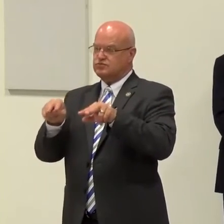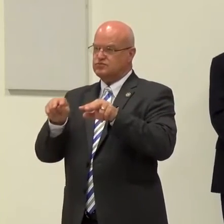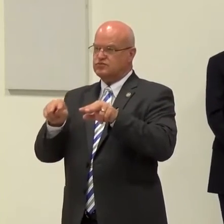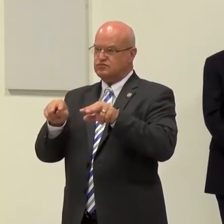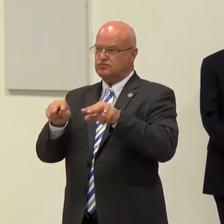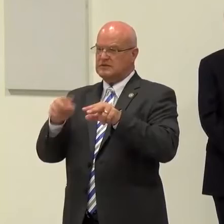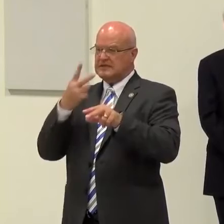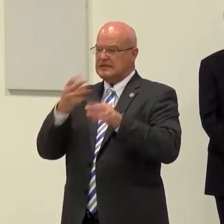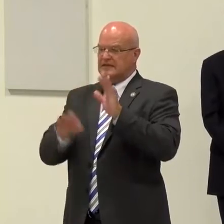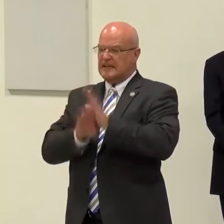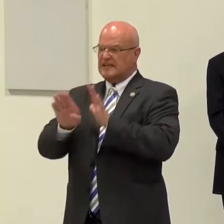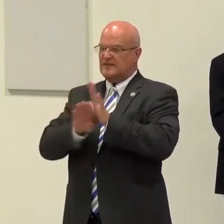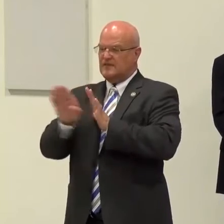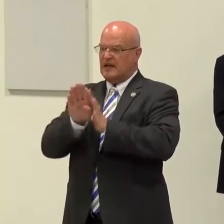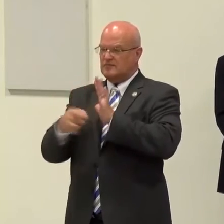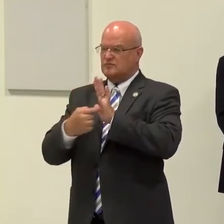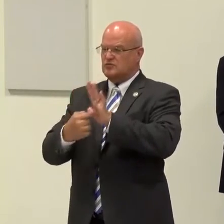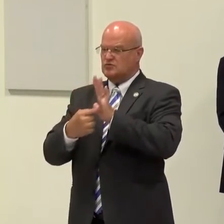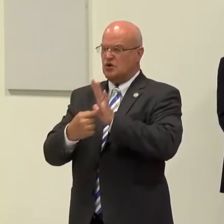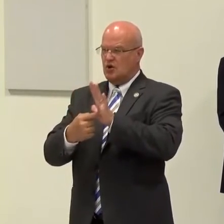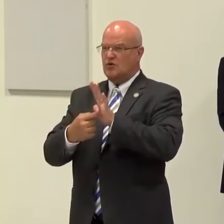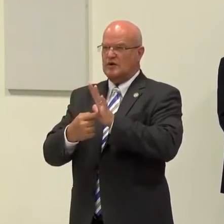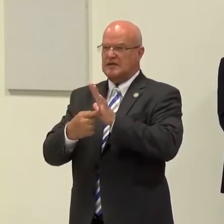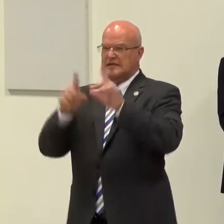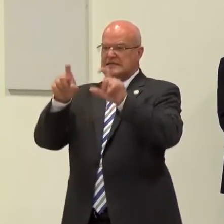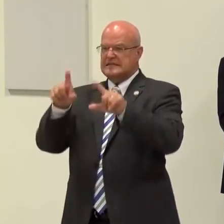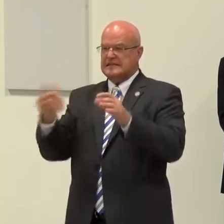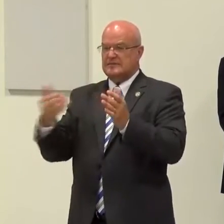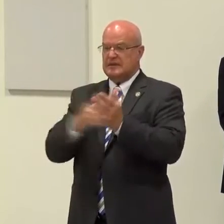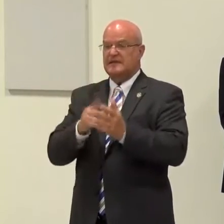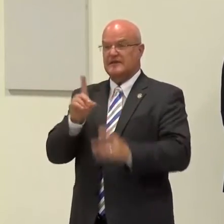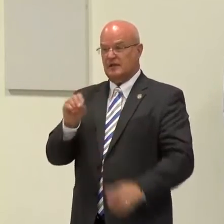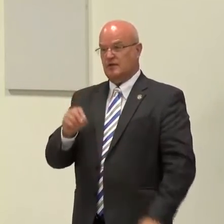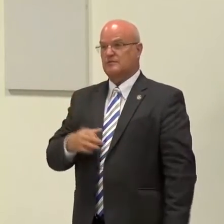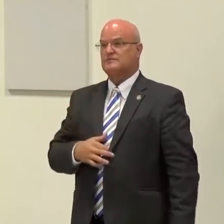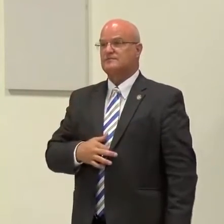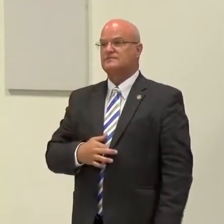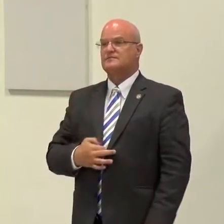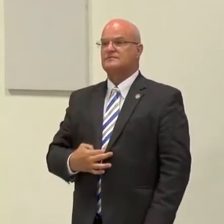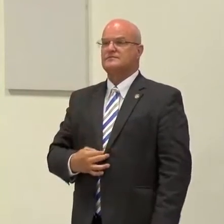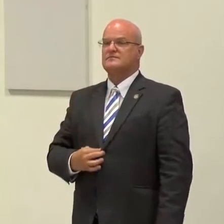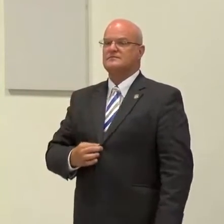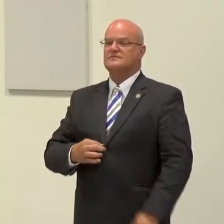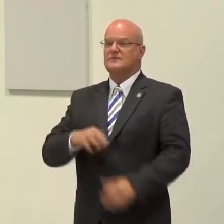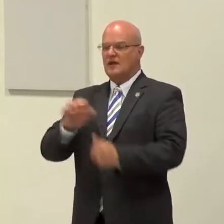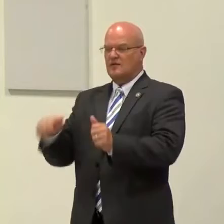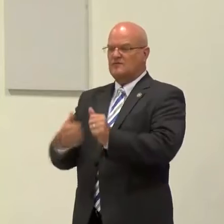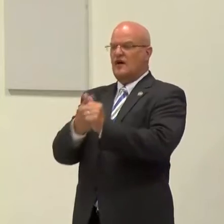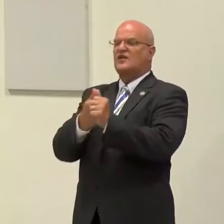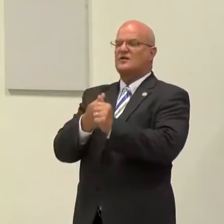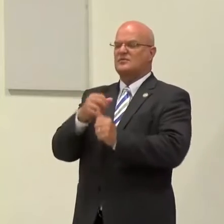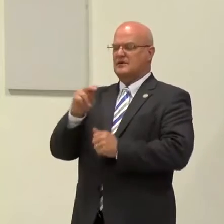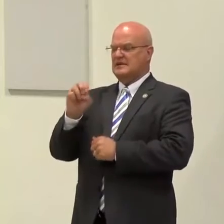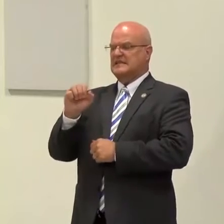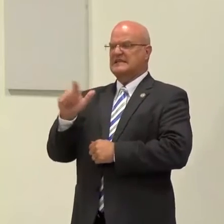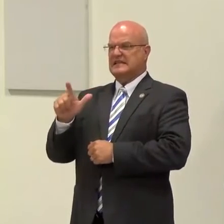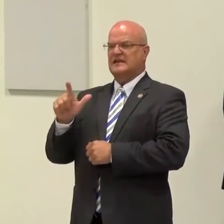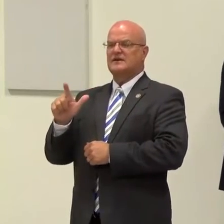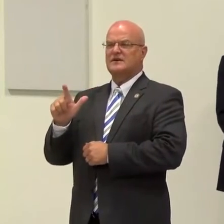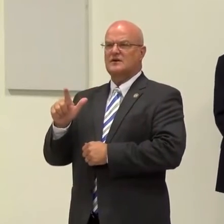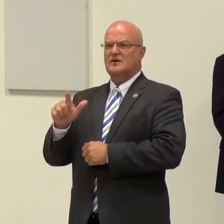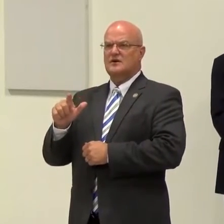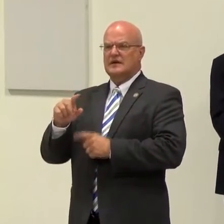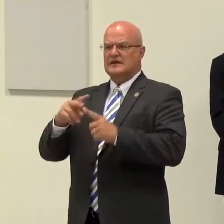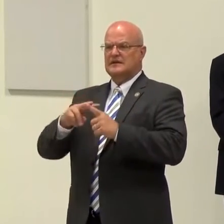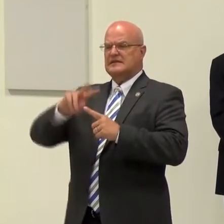watch them, see if they develop symptoms, test them again if they do. Dr. Smith, just to follow up, please. And was that, in other words, was the